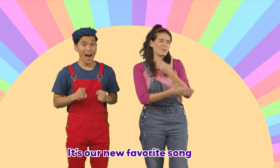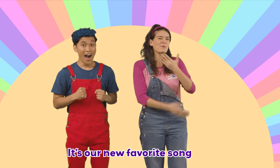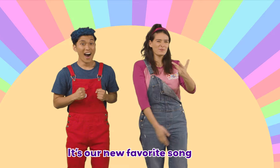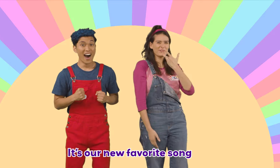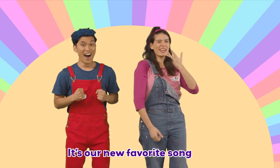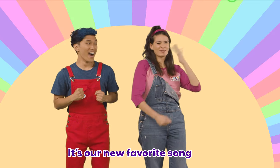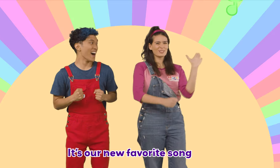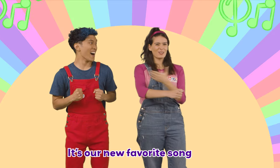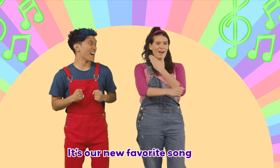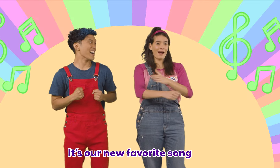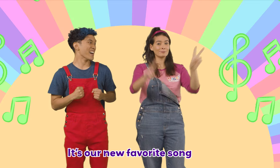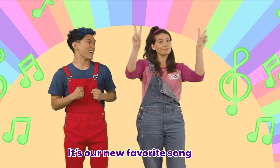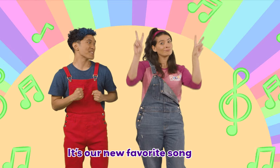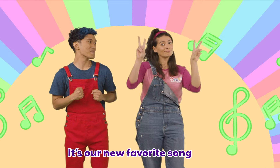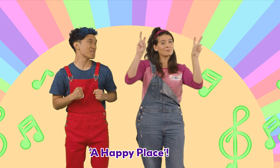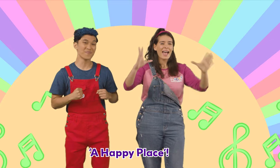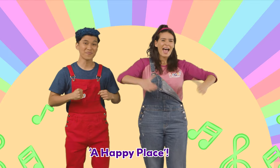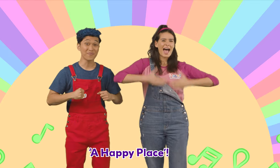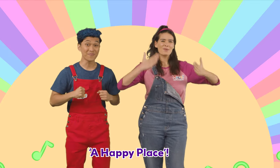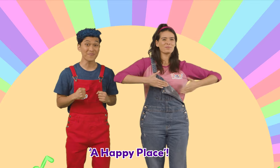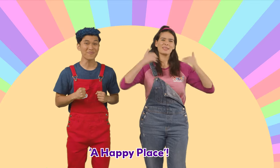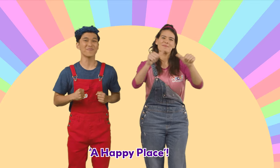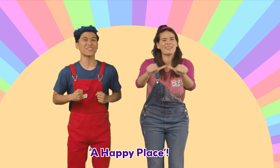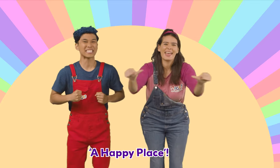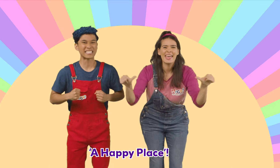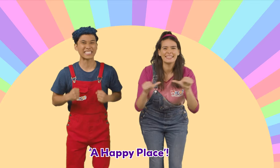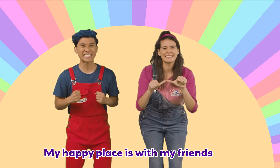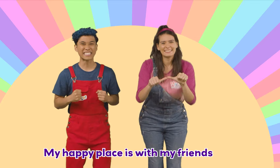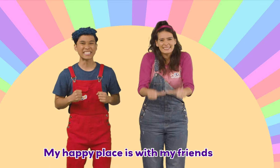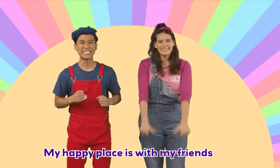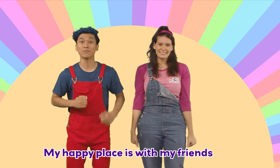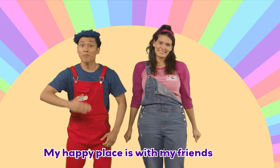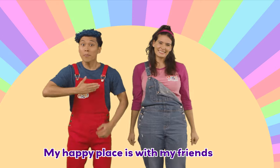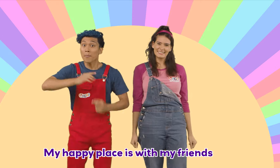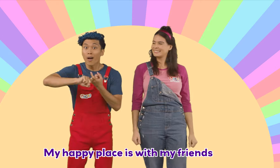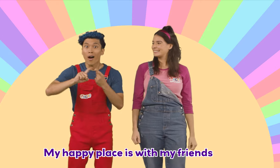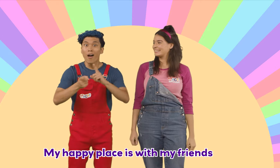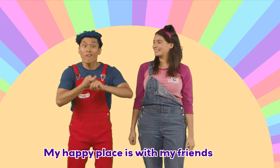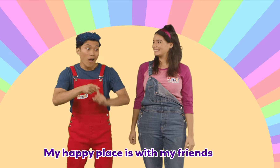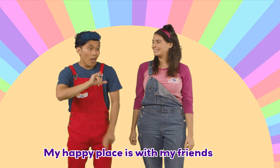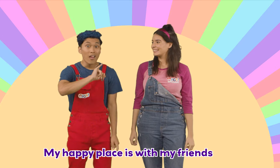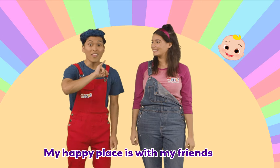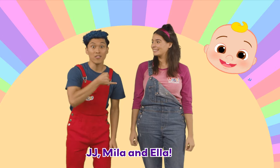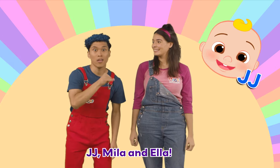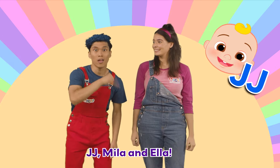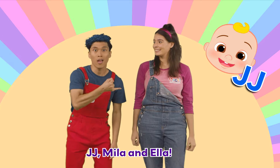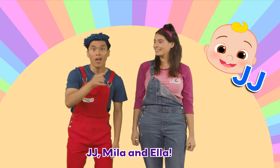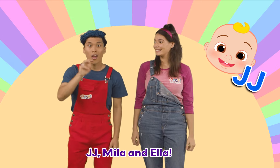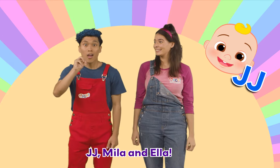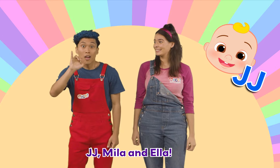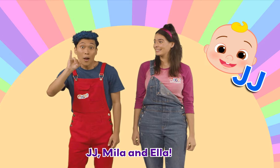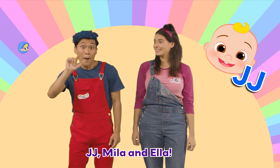It's our new favorite song, A Happy Place. My happy place is with my friends,